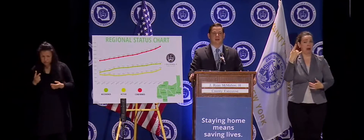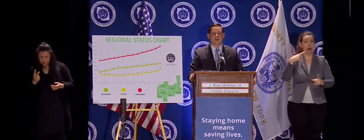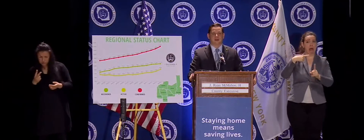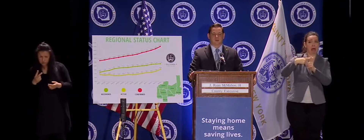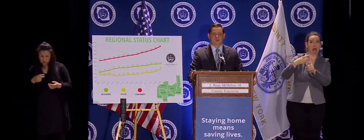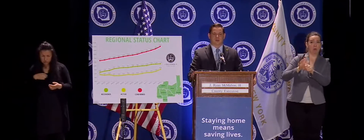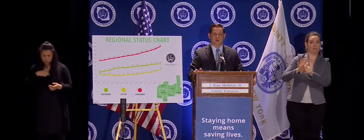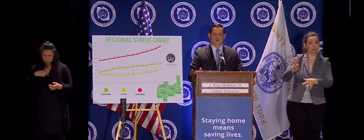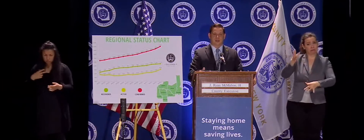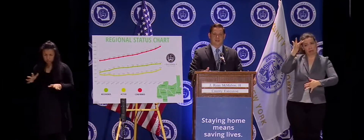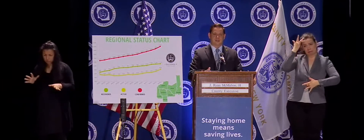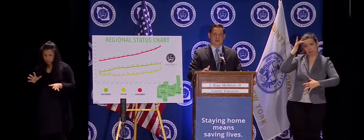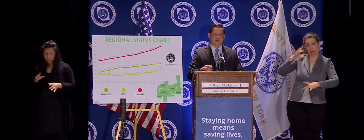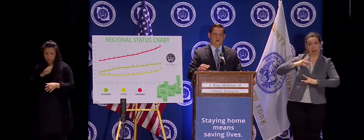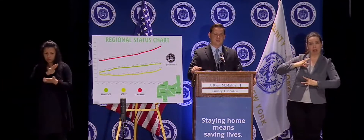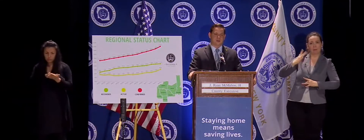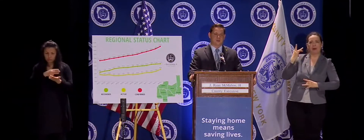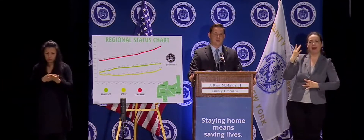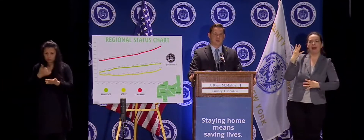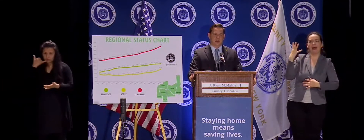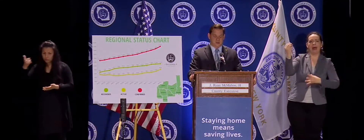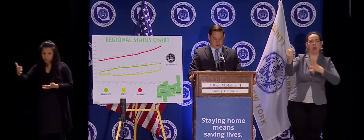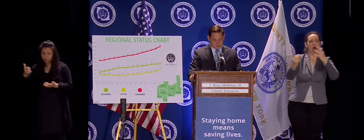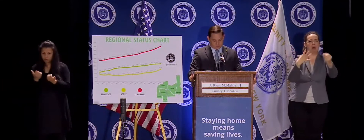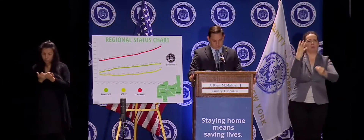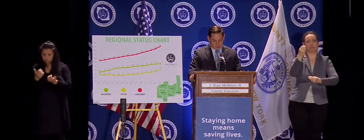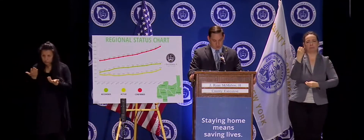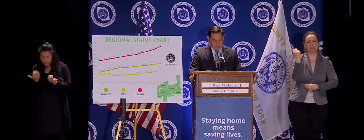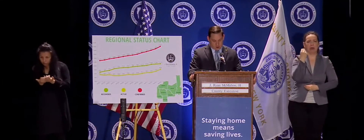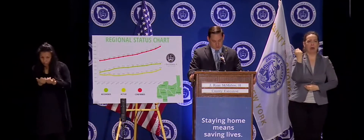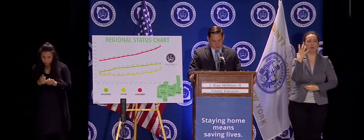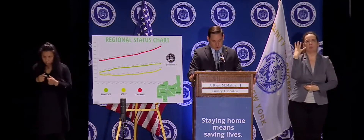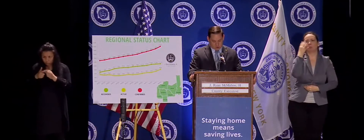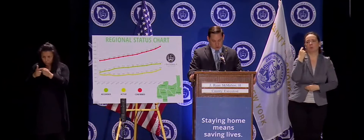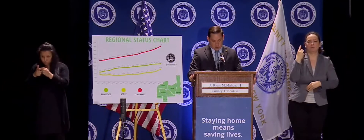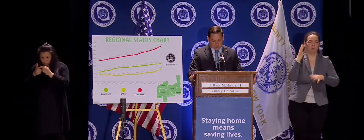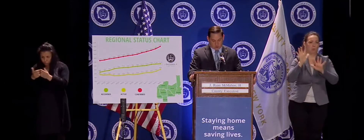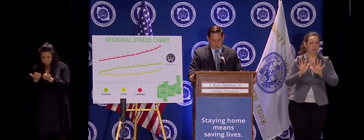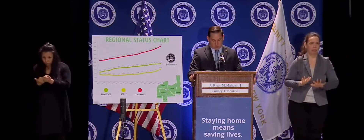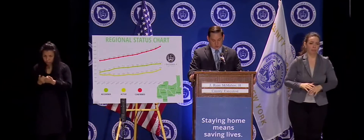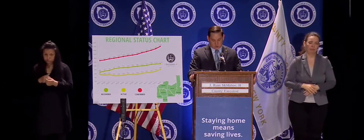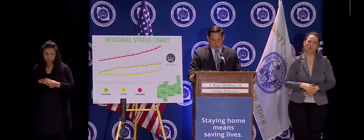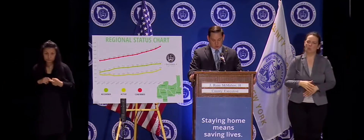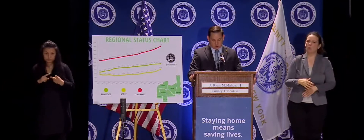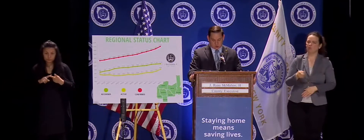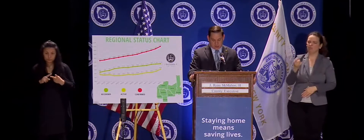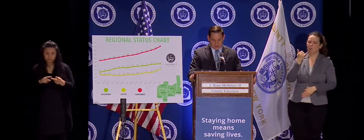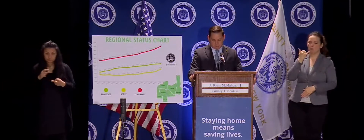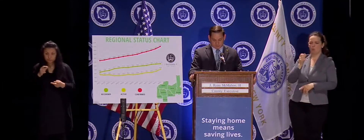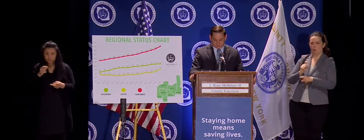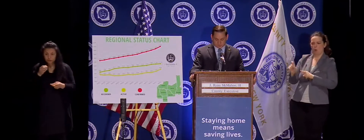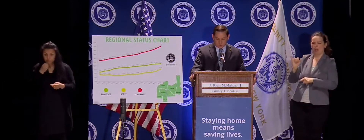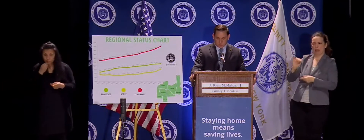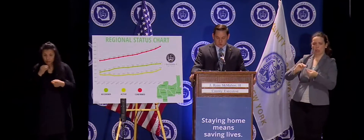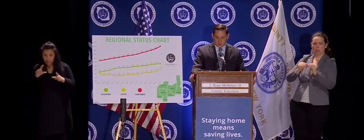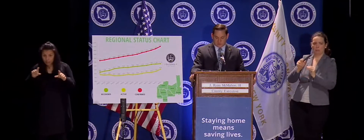315-464-3979. They will screen you for testing down at our Syracuse Community Health Center. Our seniors are healthcare workers and adult nutrition